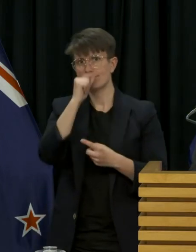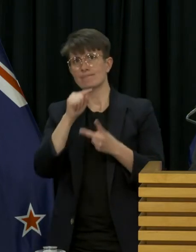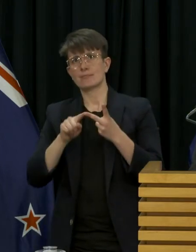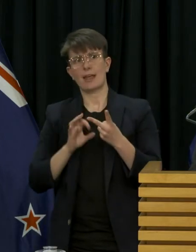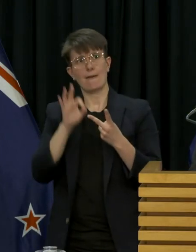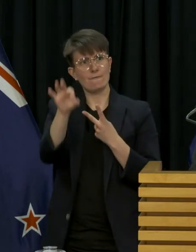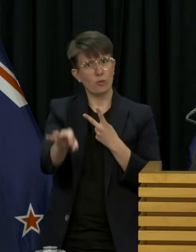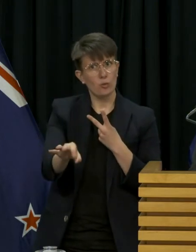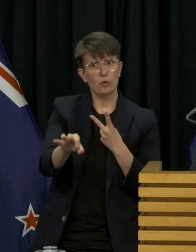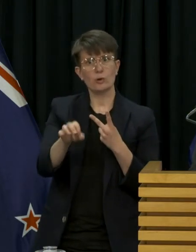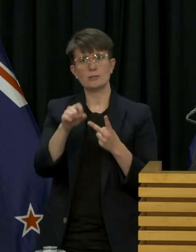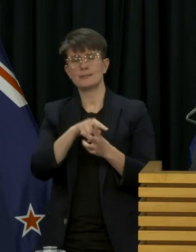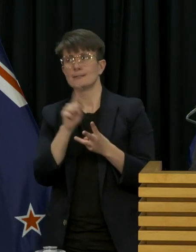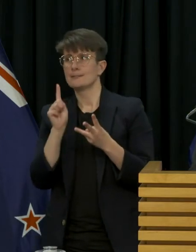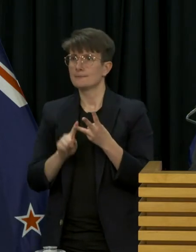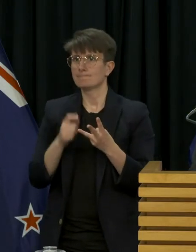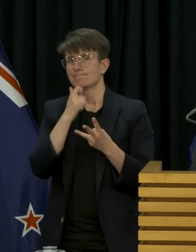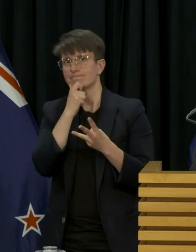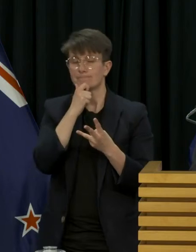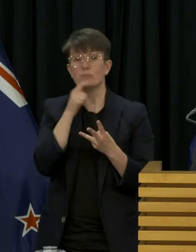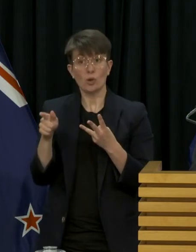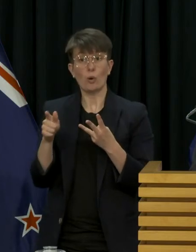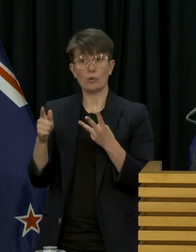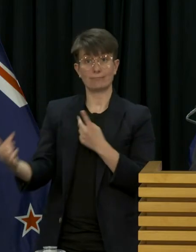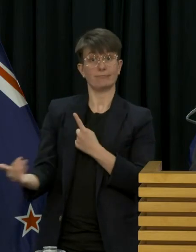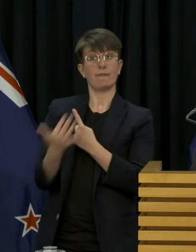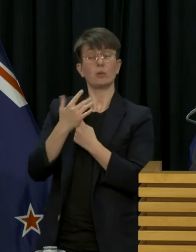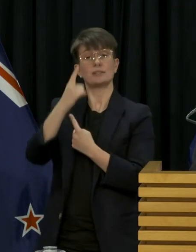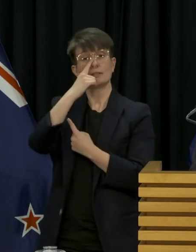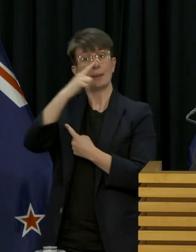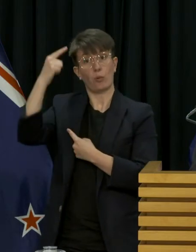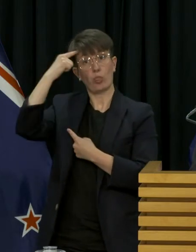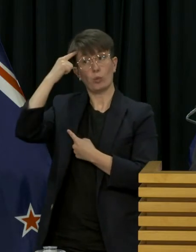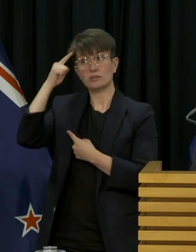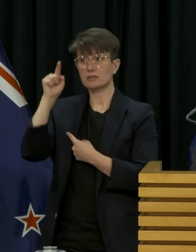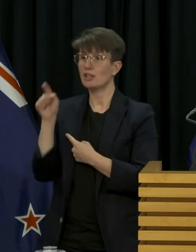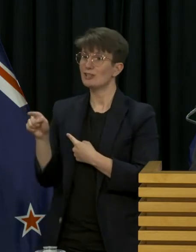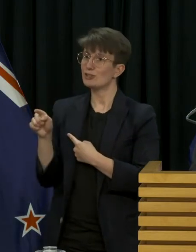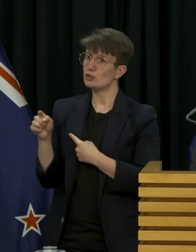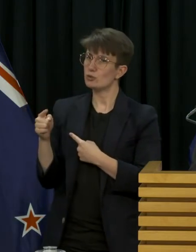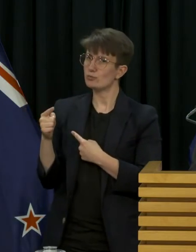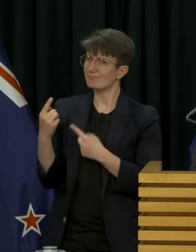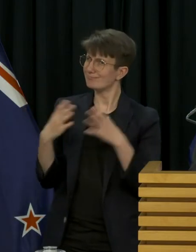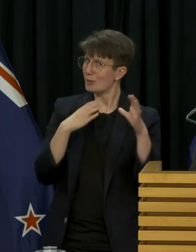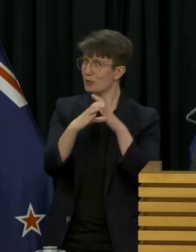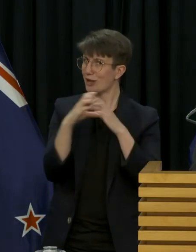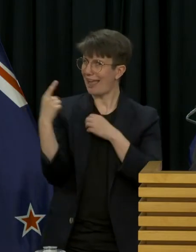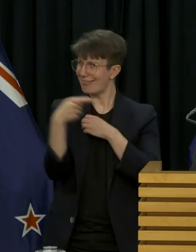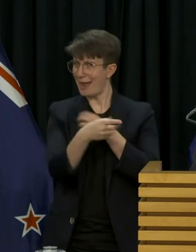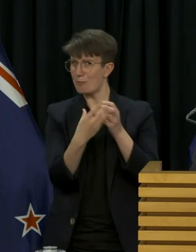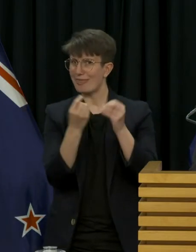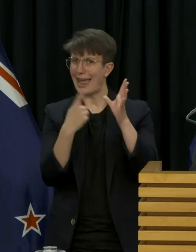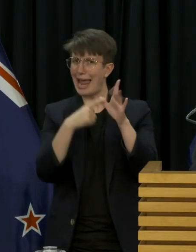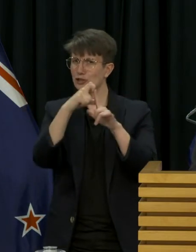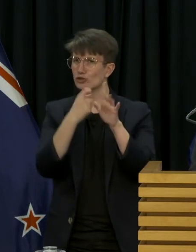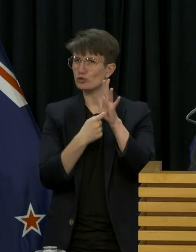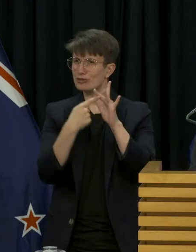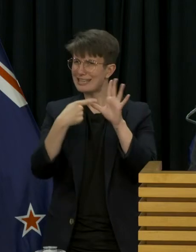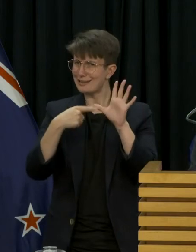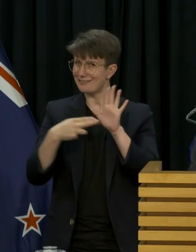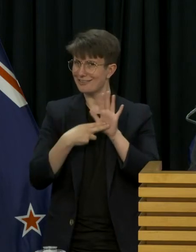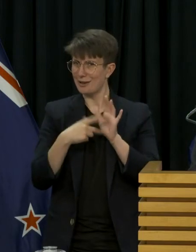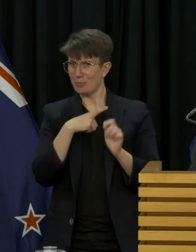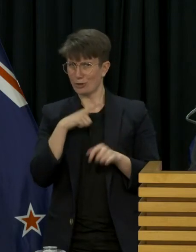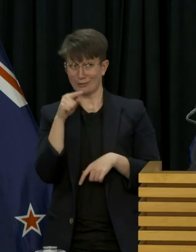enter into the purchasing of a home or not. You get that with Adrian Orr, because he doesn't seem to think so. Well, look, I'm not going to interpret the